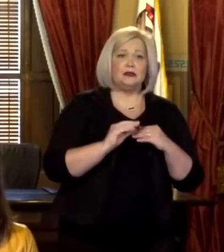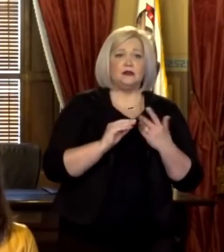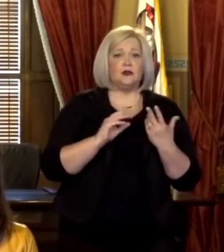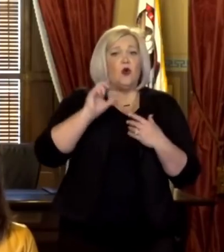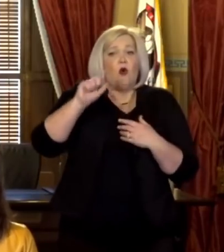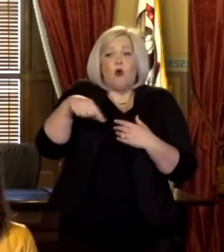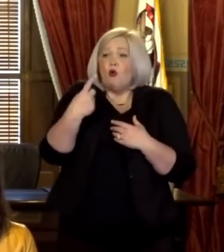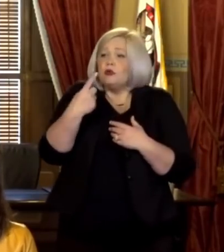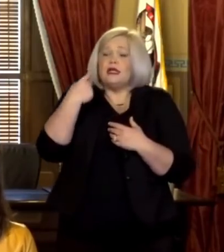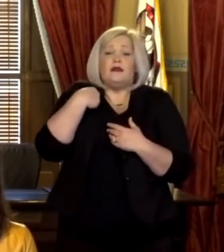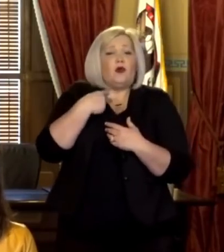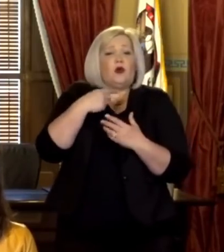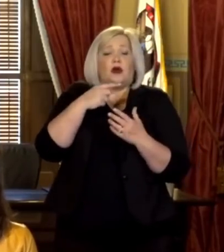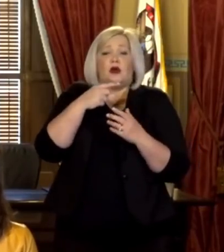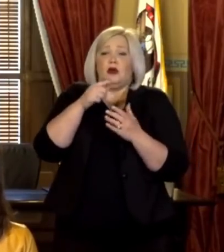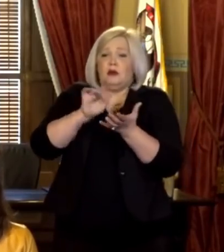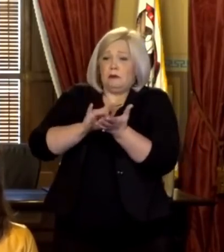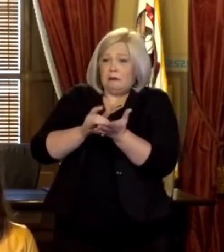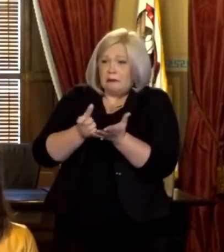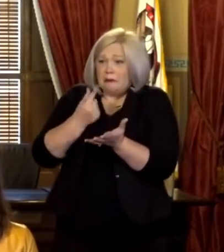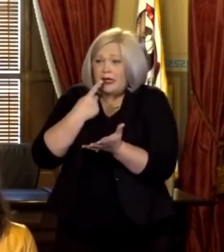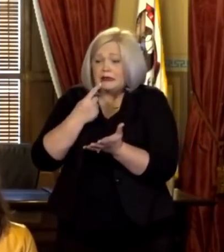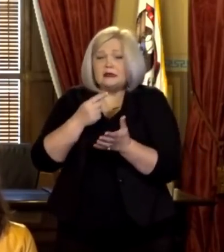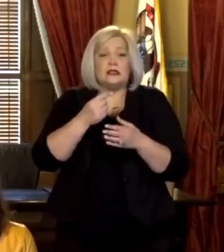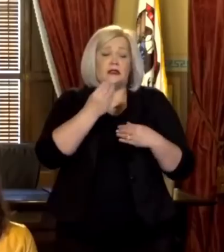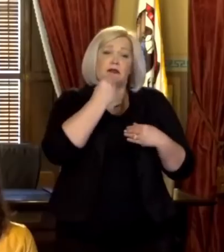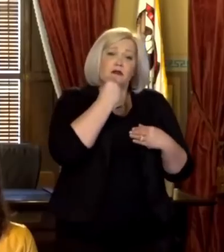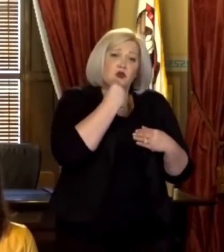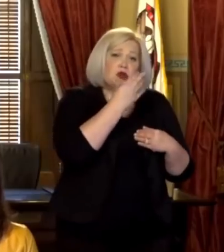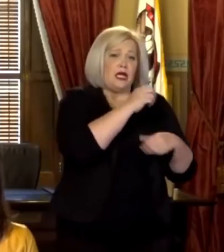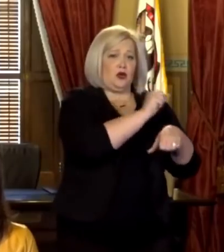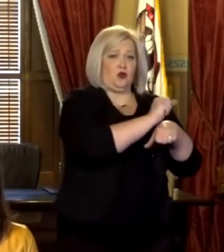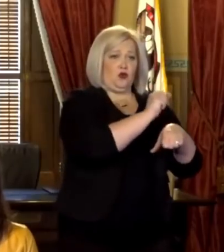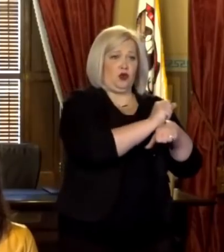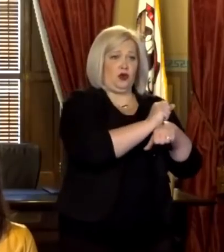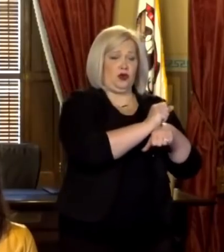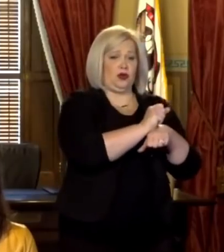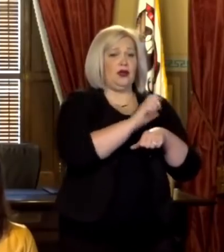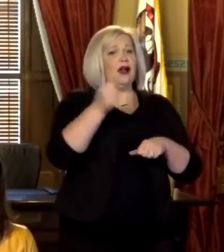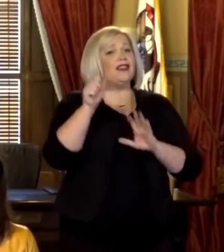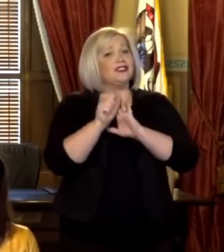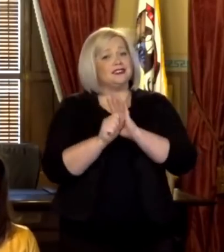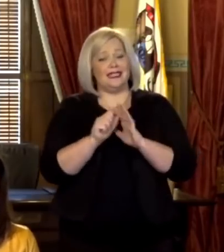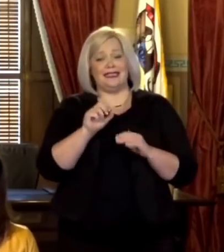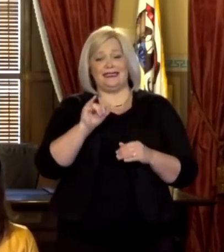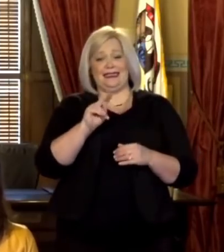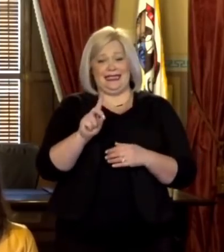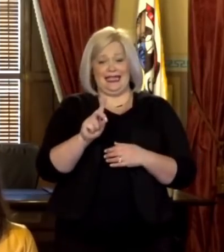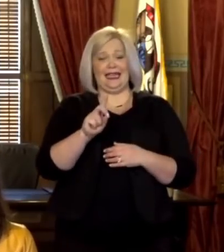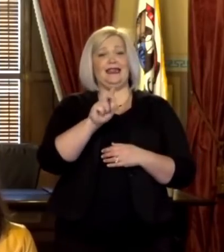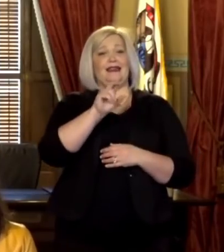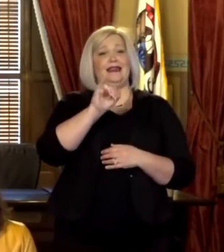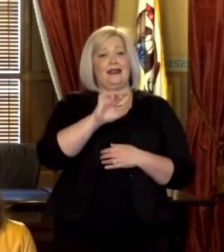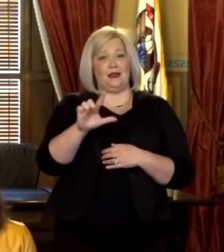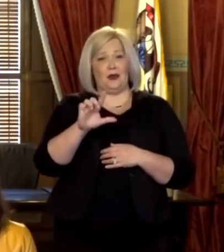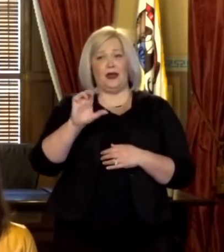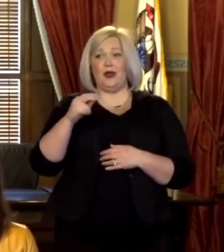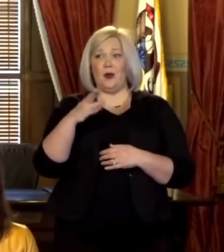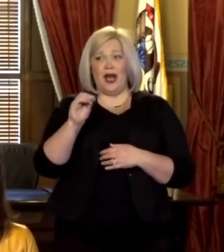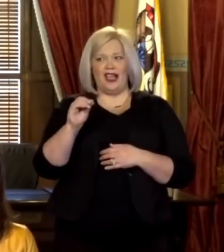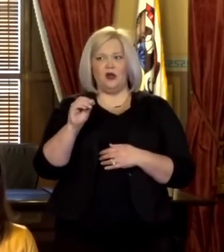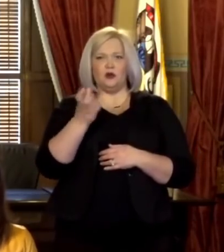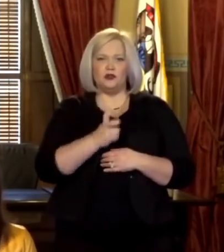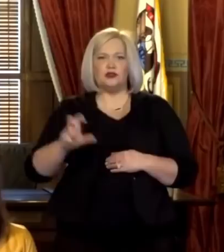groceries, trips to the pharmacy, and work. We're traveling less than our neighbors in Illinois, Indiana, and Ohio. And this is